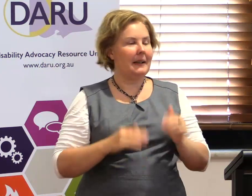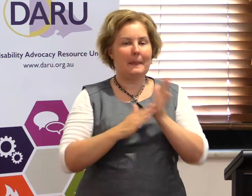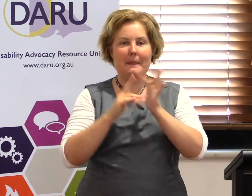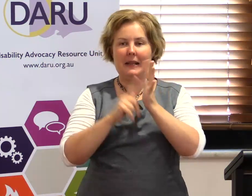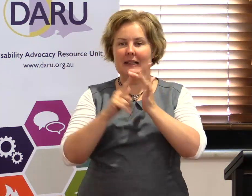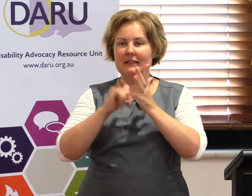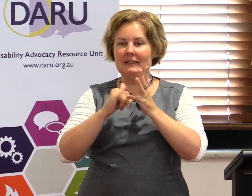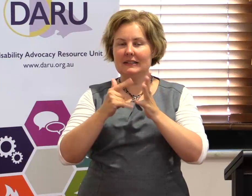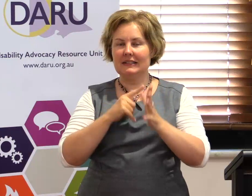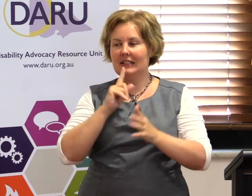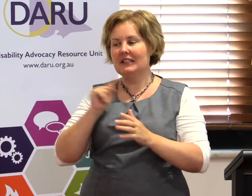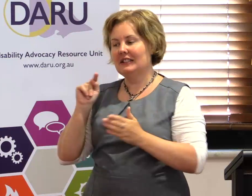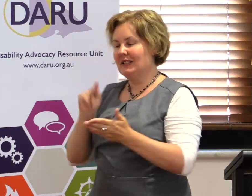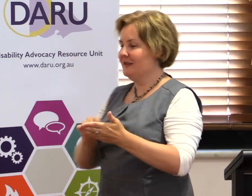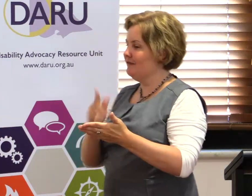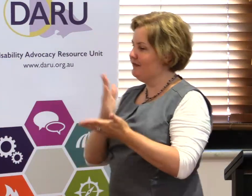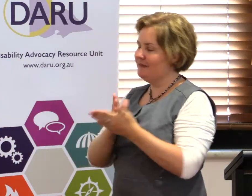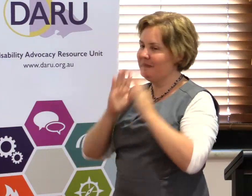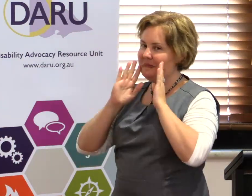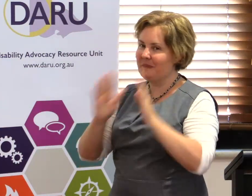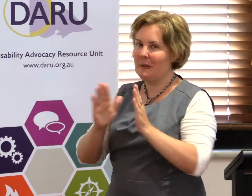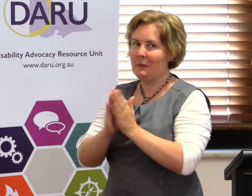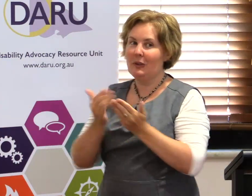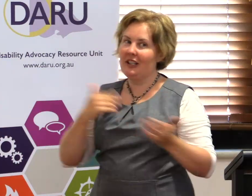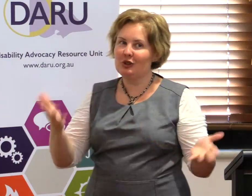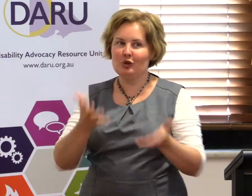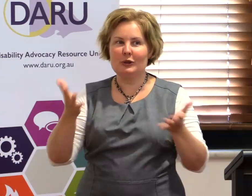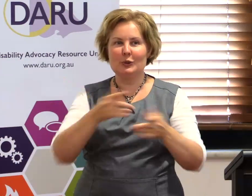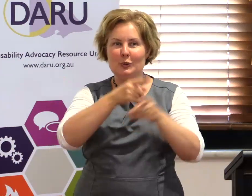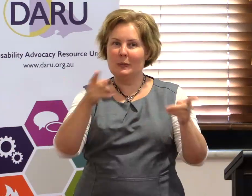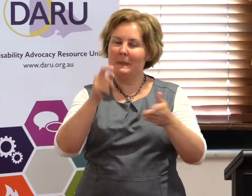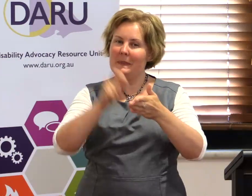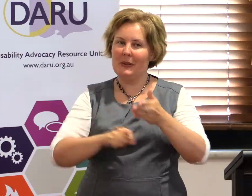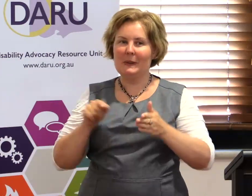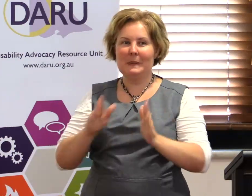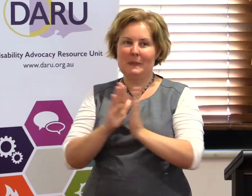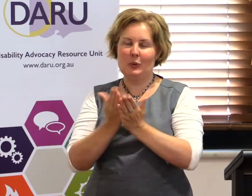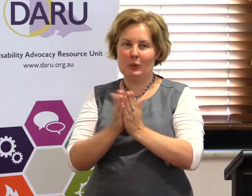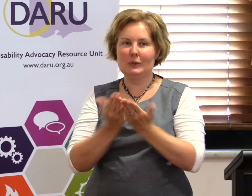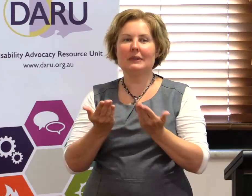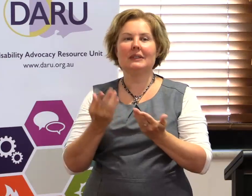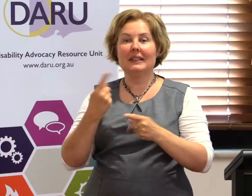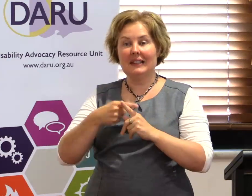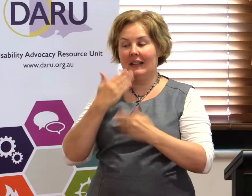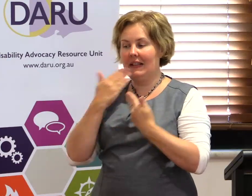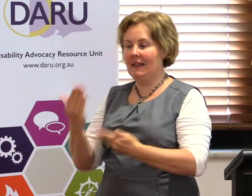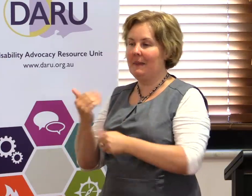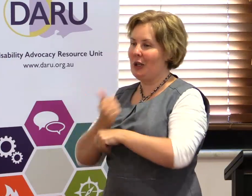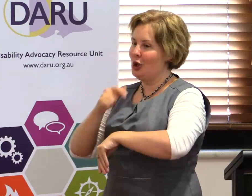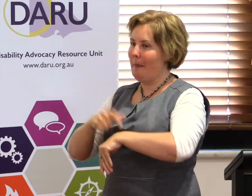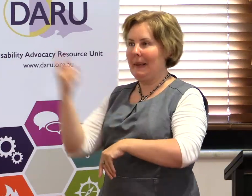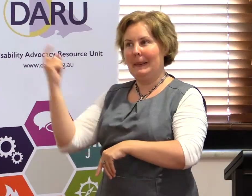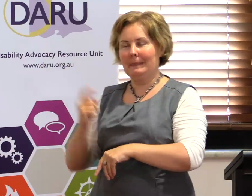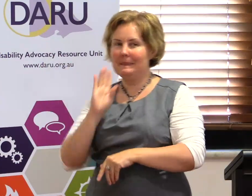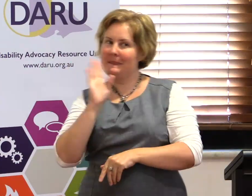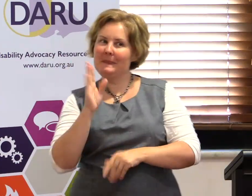This is a really amazing book and really encourage you to buy the book. And thank you for making the time to come and speak to us today. My pleasure. Thank